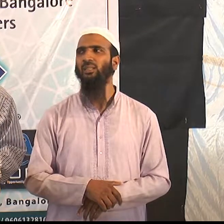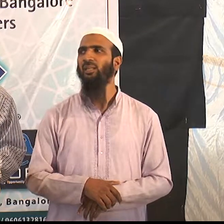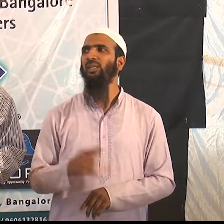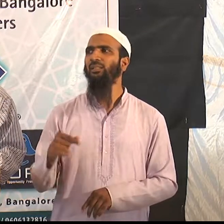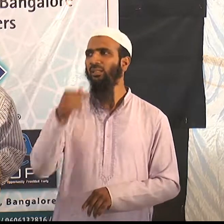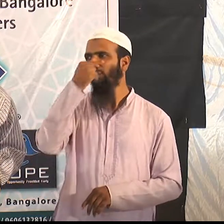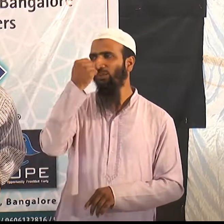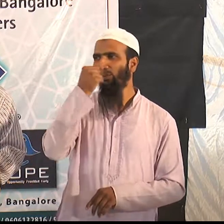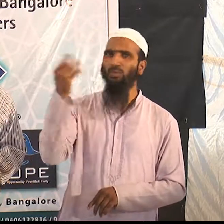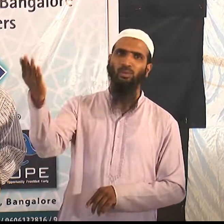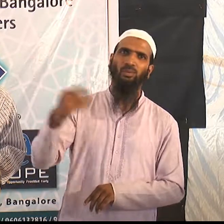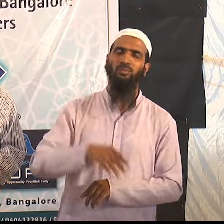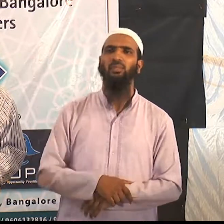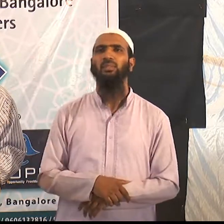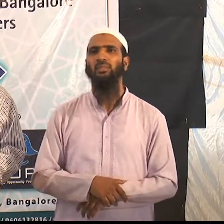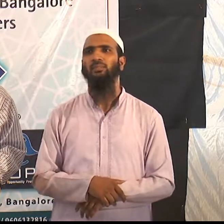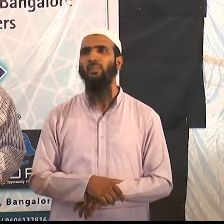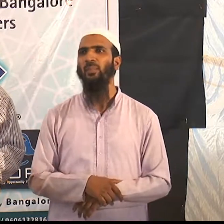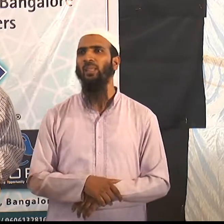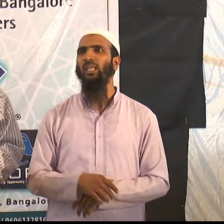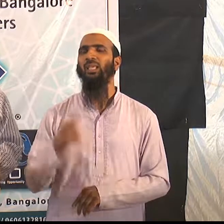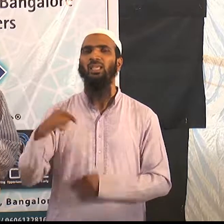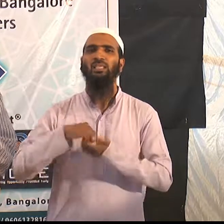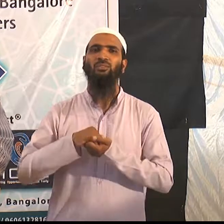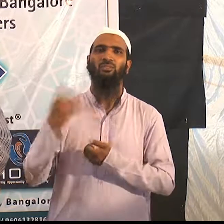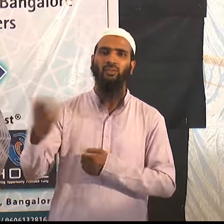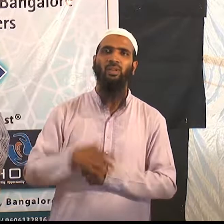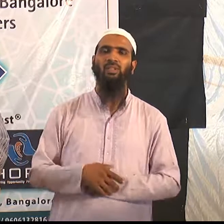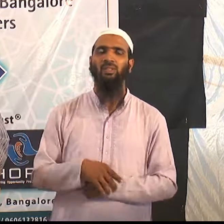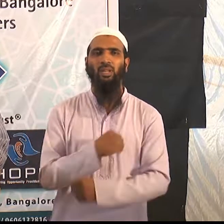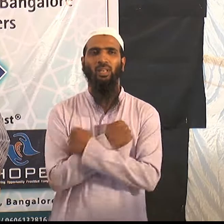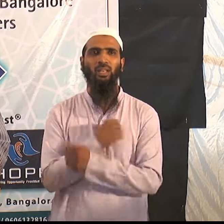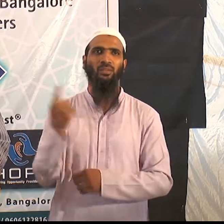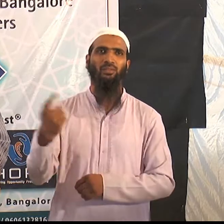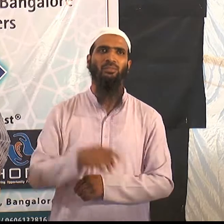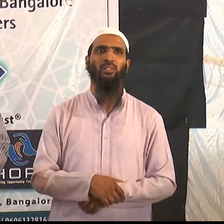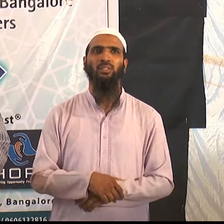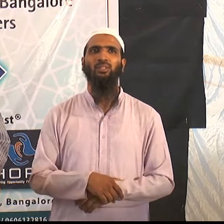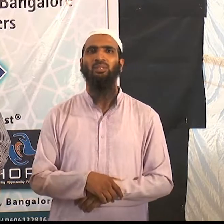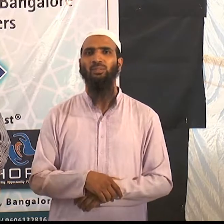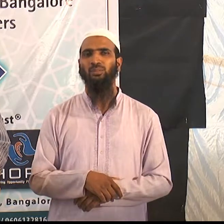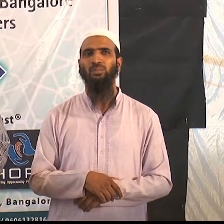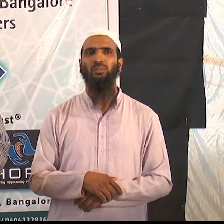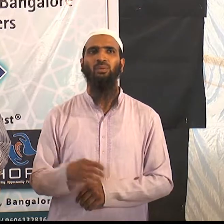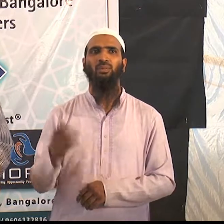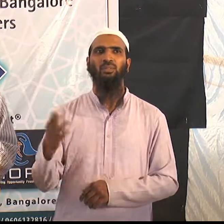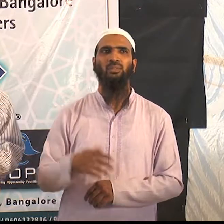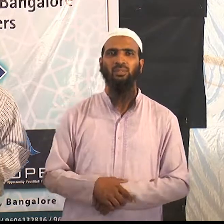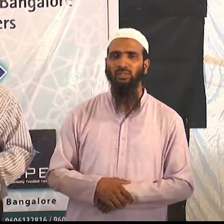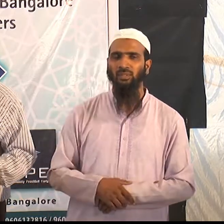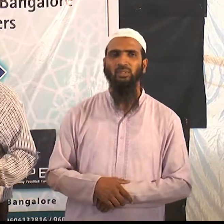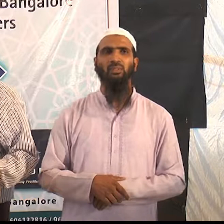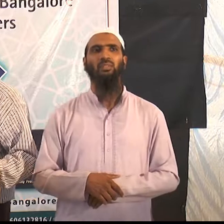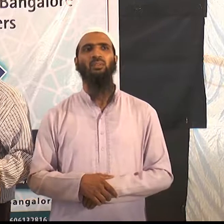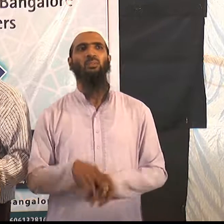who's been my big friend, philosopher, all through, and friend all through. And I want to thank all